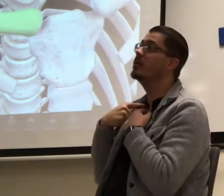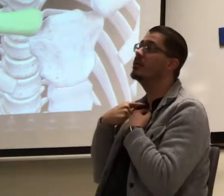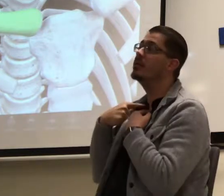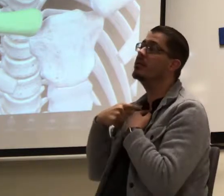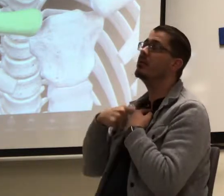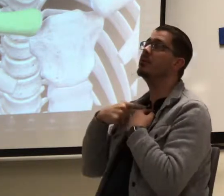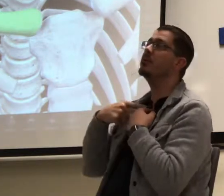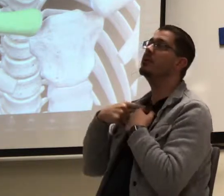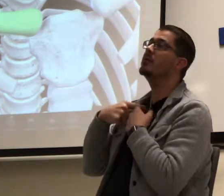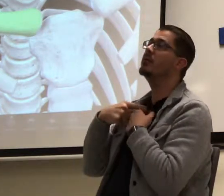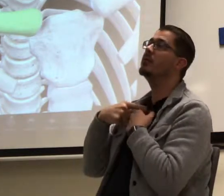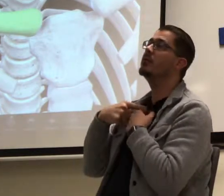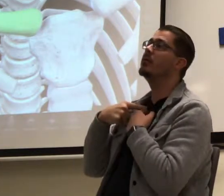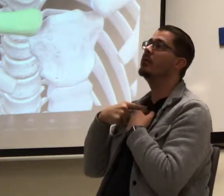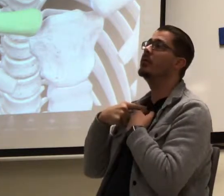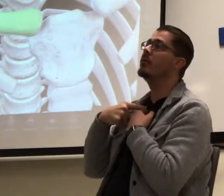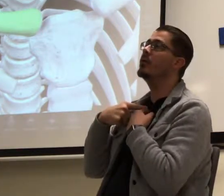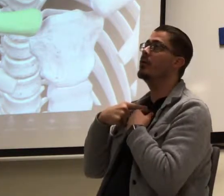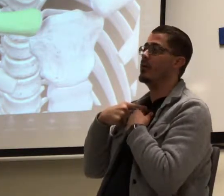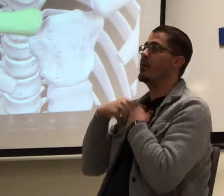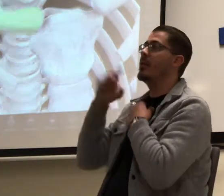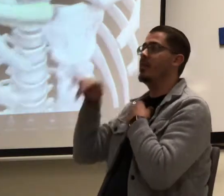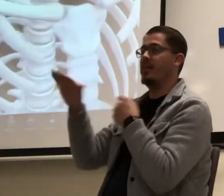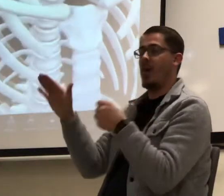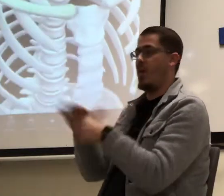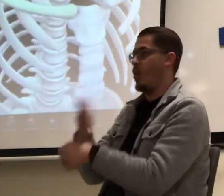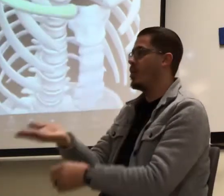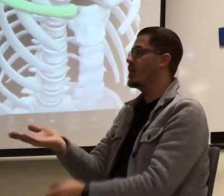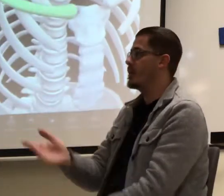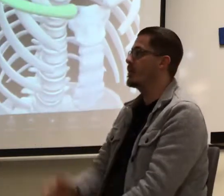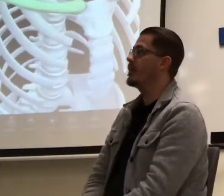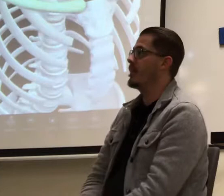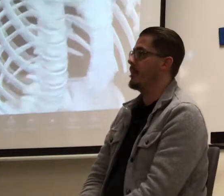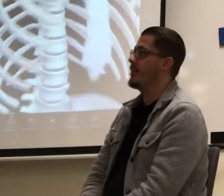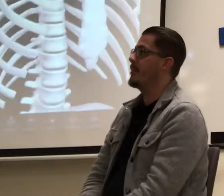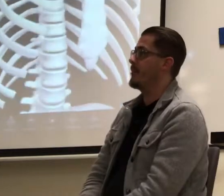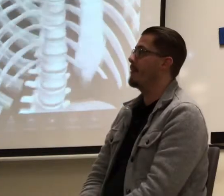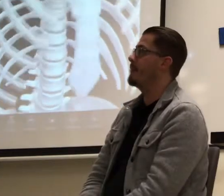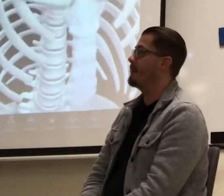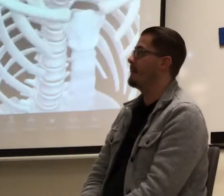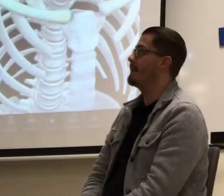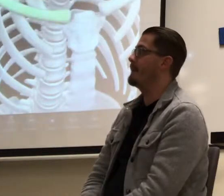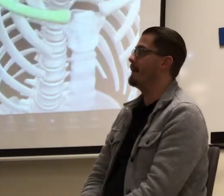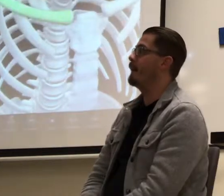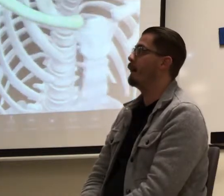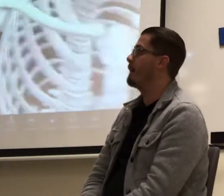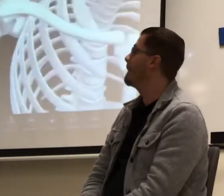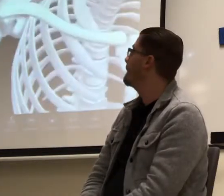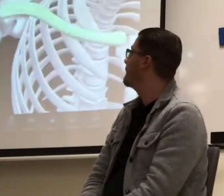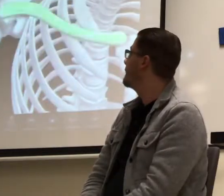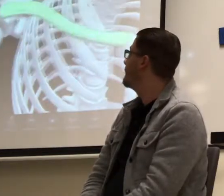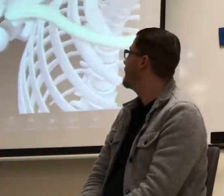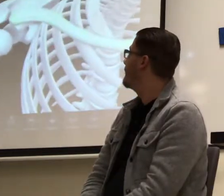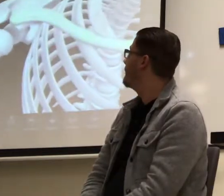So the articulation of the upper limb to the trunk. And that bone,